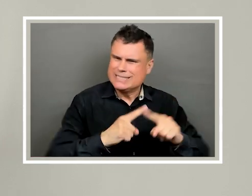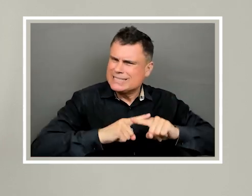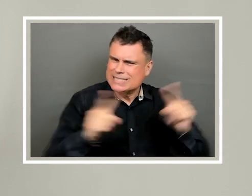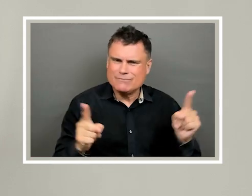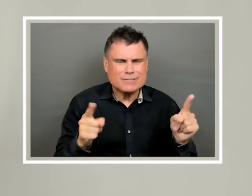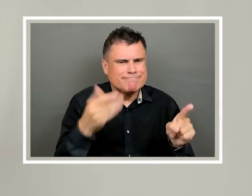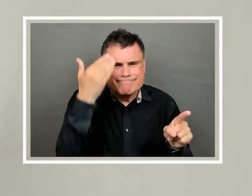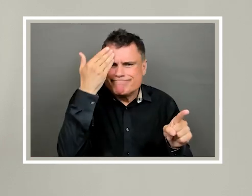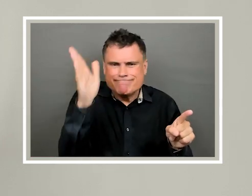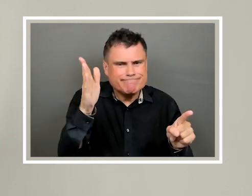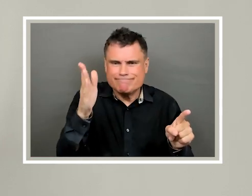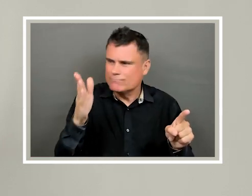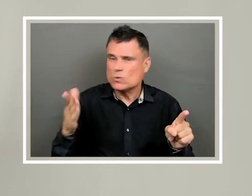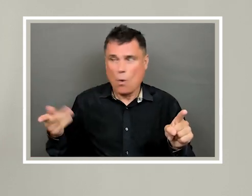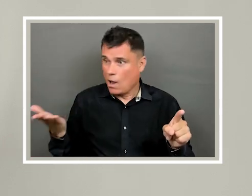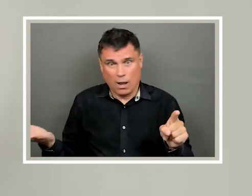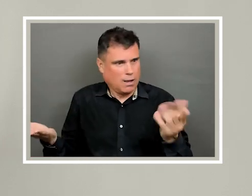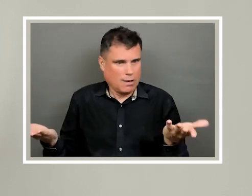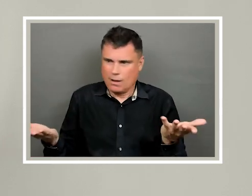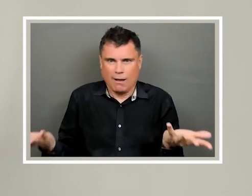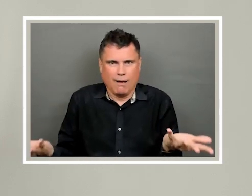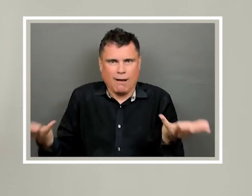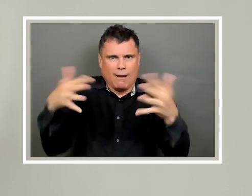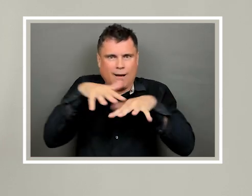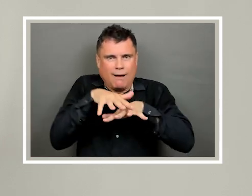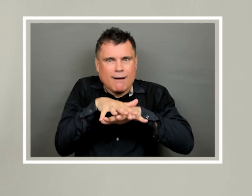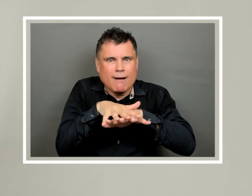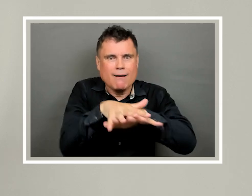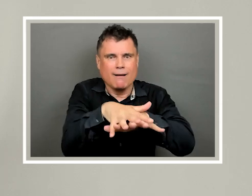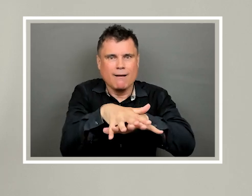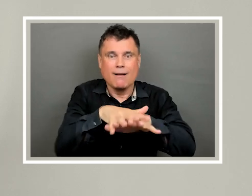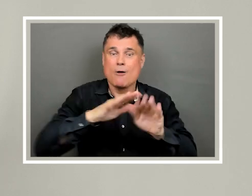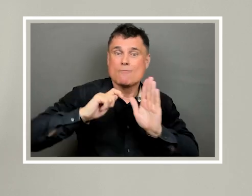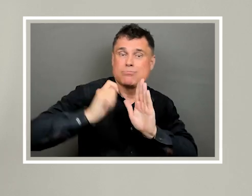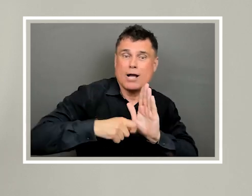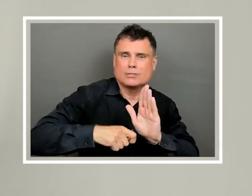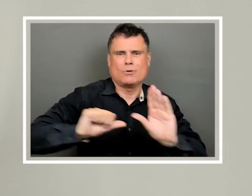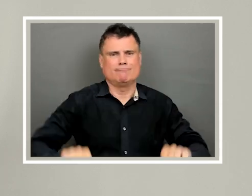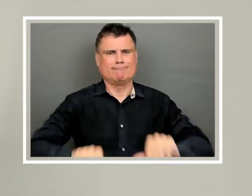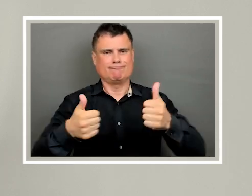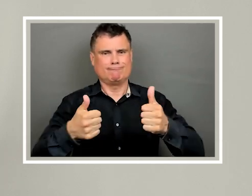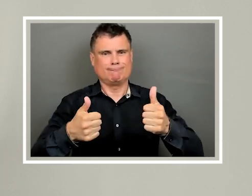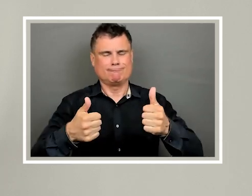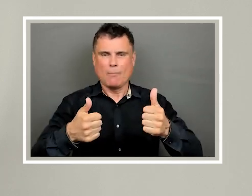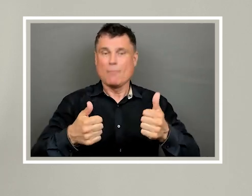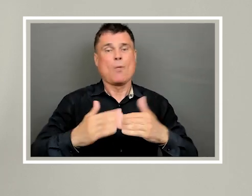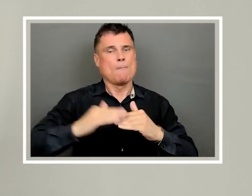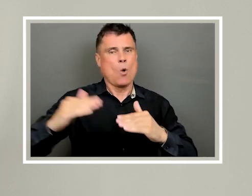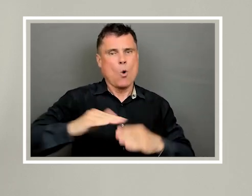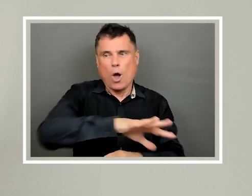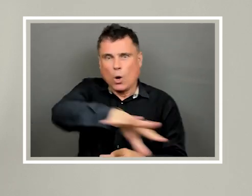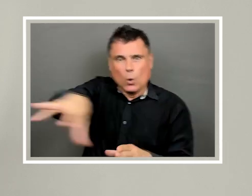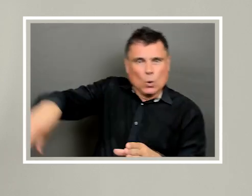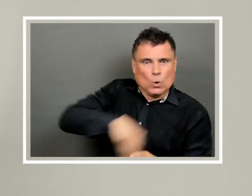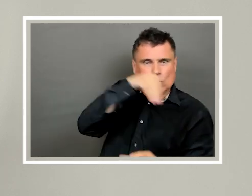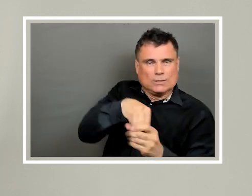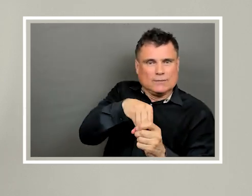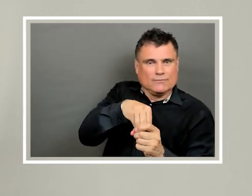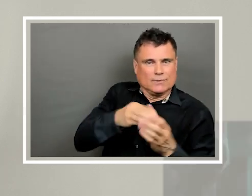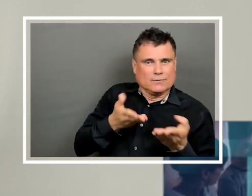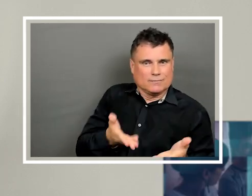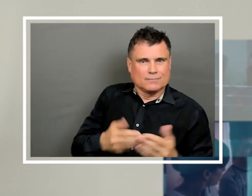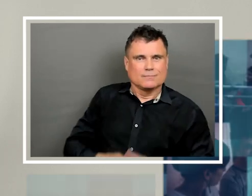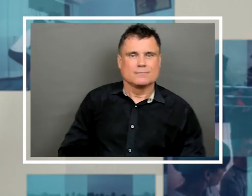have, and we can contribute this knowledge to any project or service that intends to be inclusive for